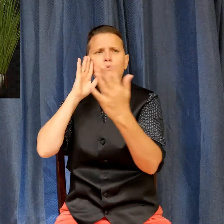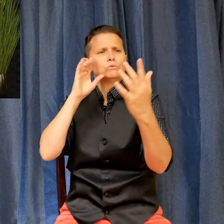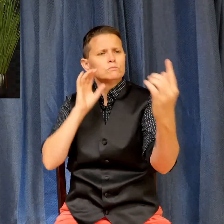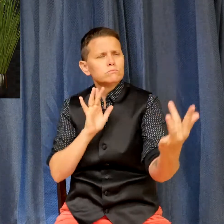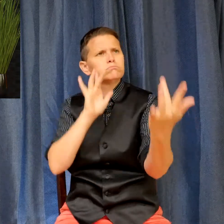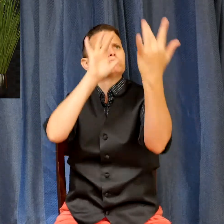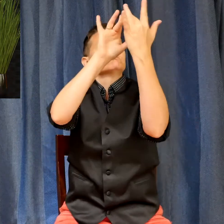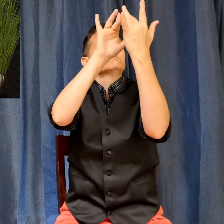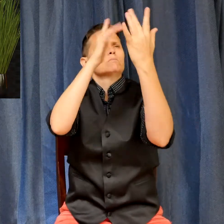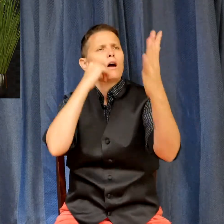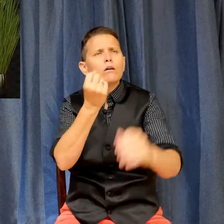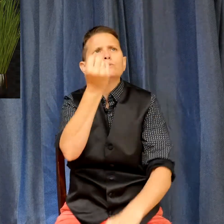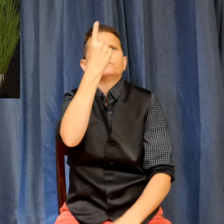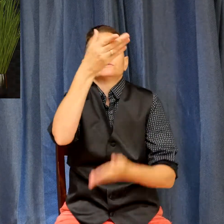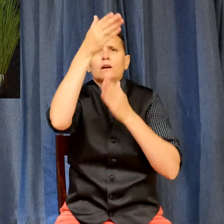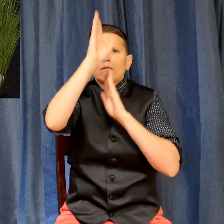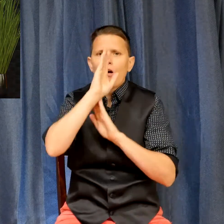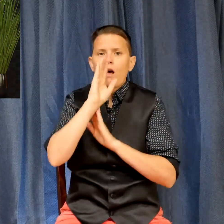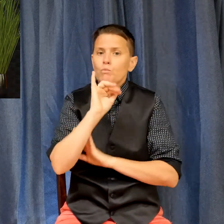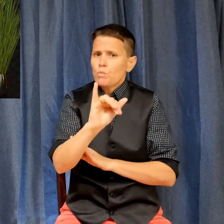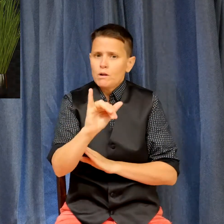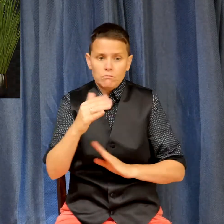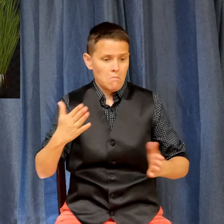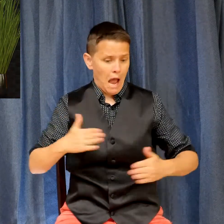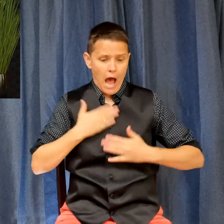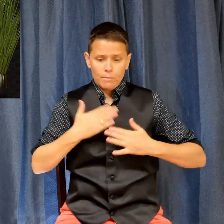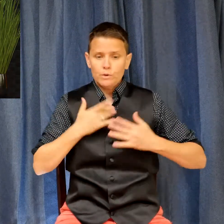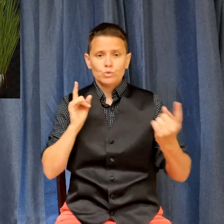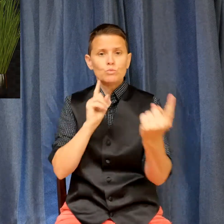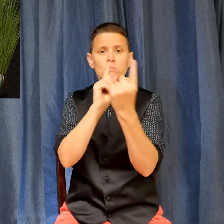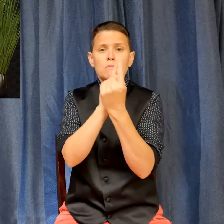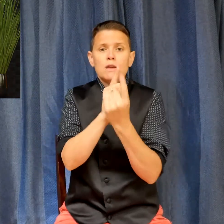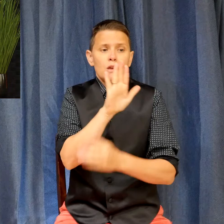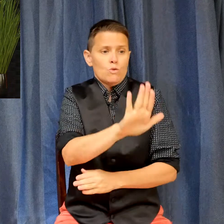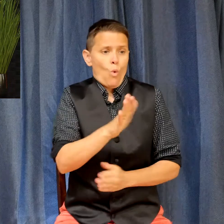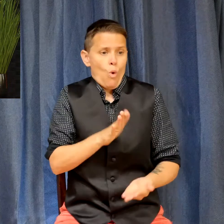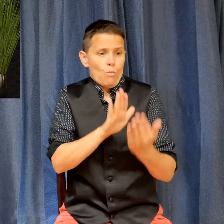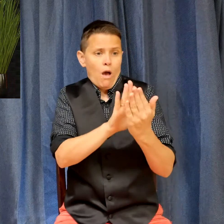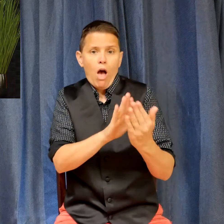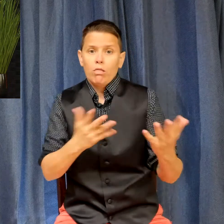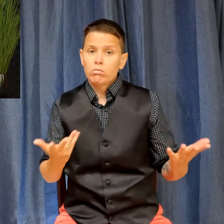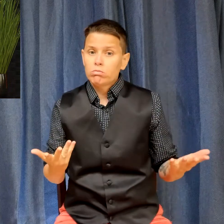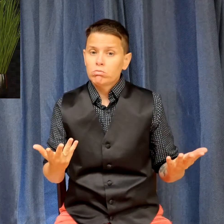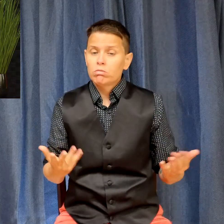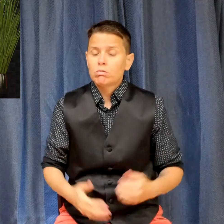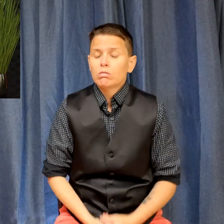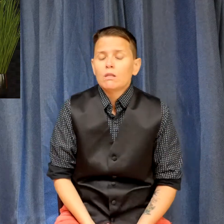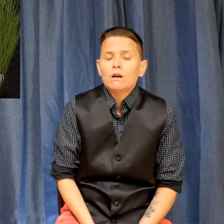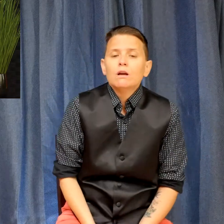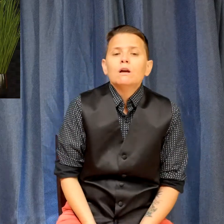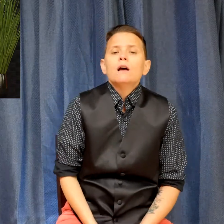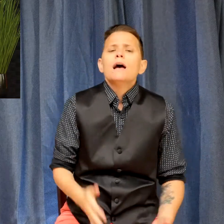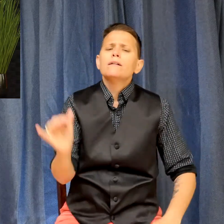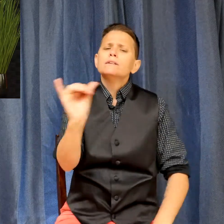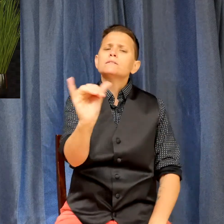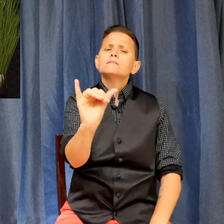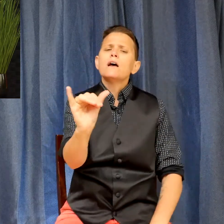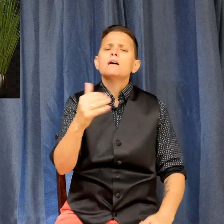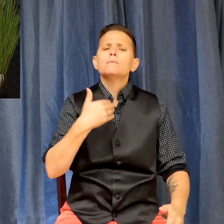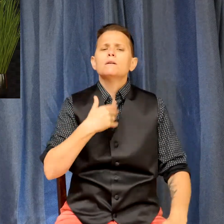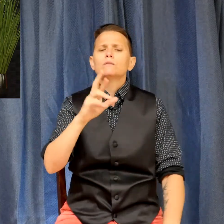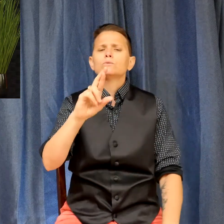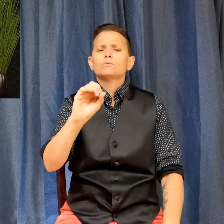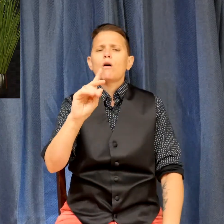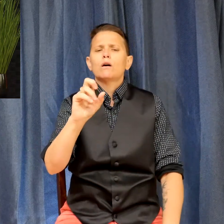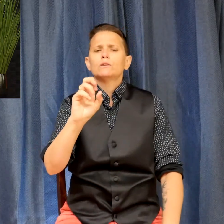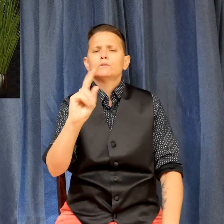spiritual path, we'll gladly meet you there. And as Roderick said in the video, if you want to know more about